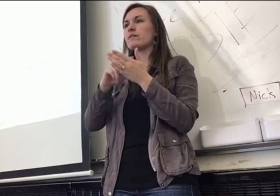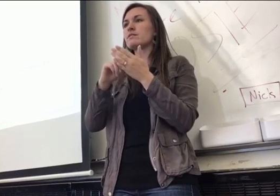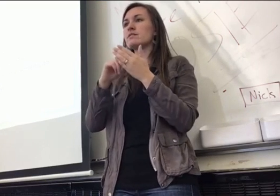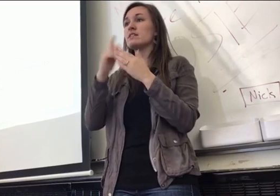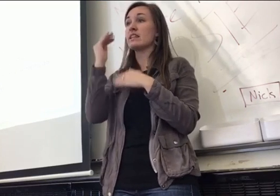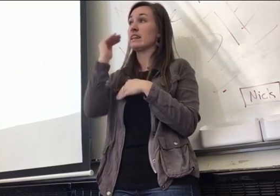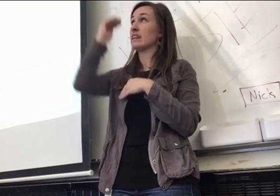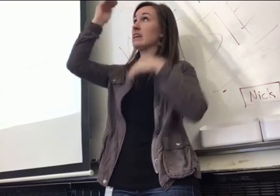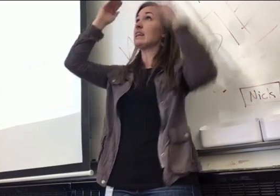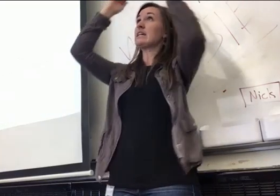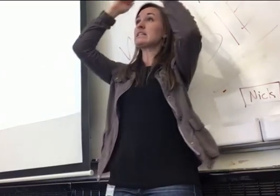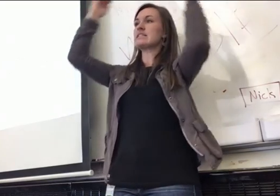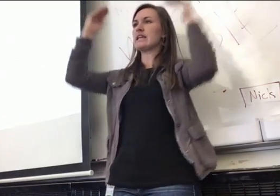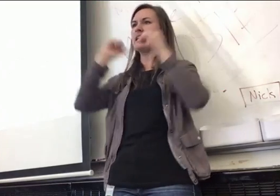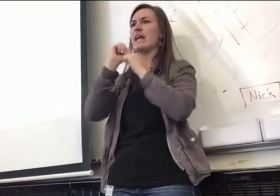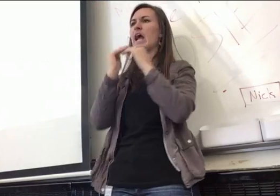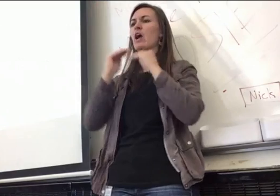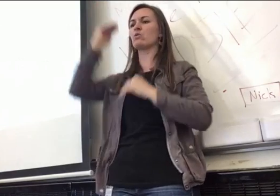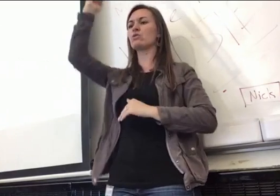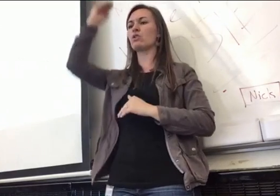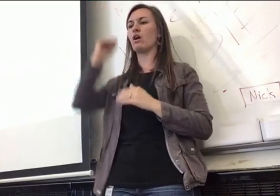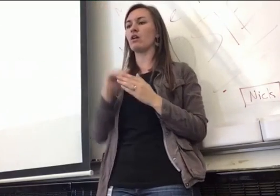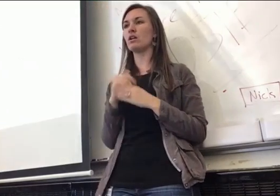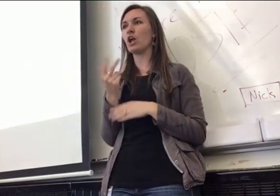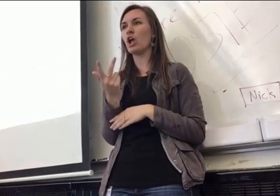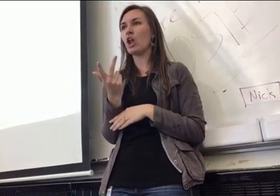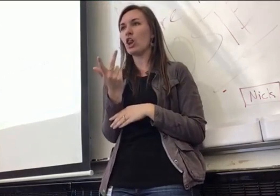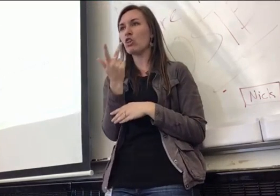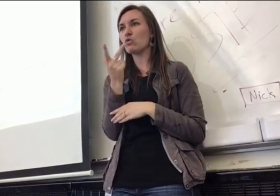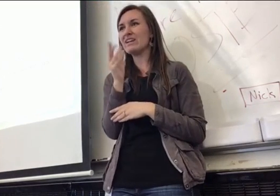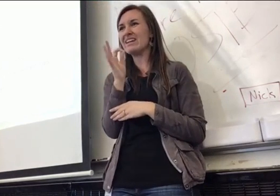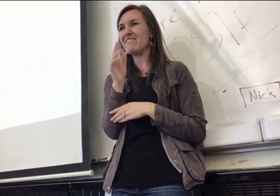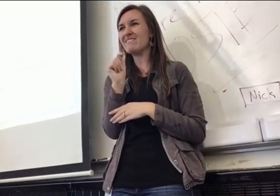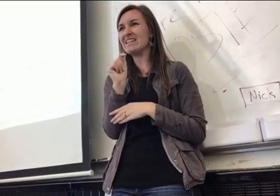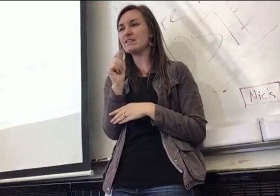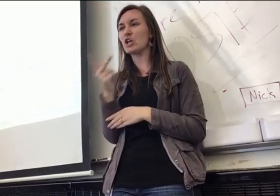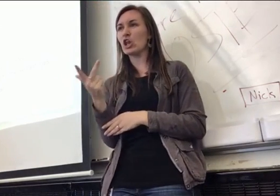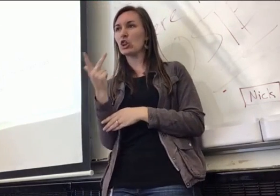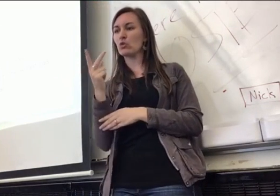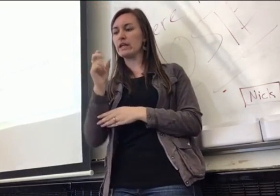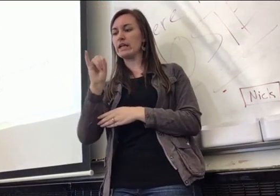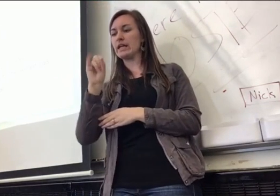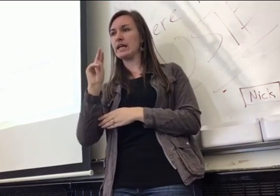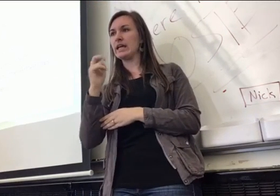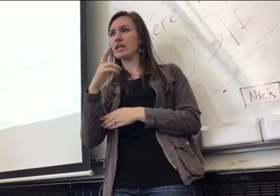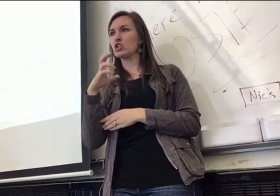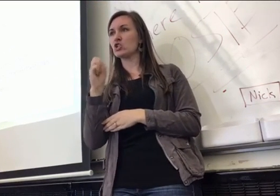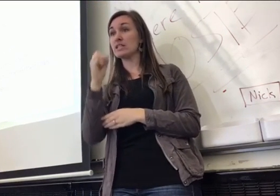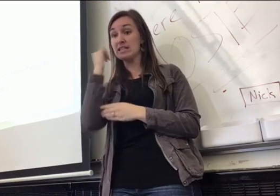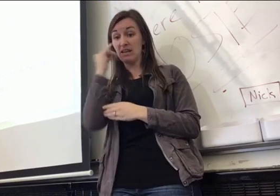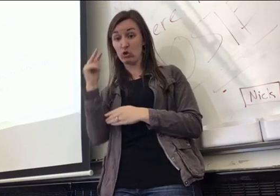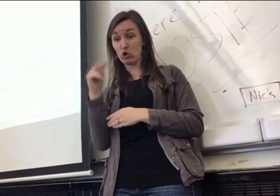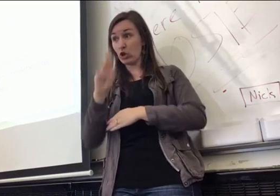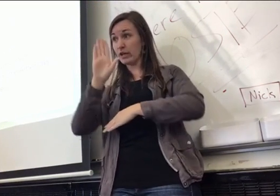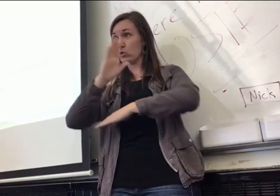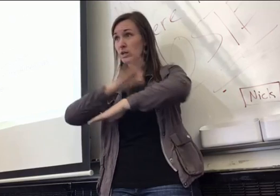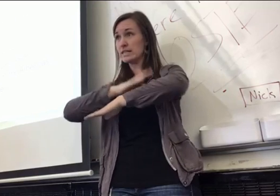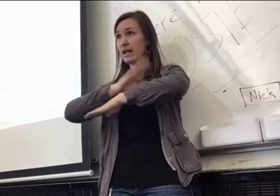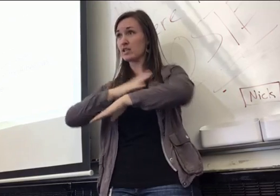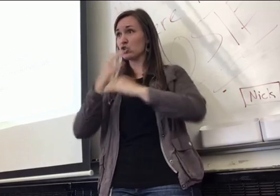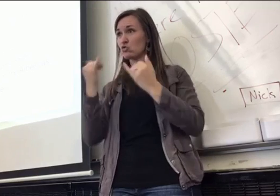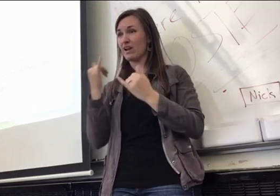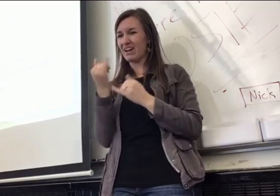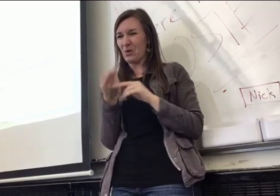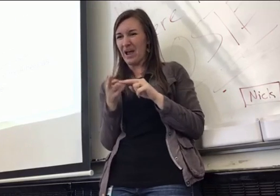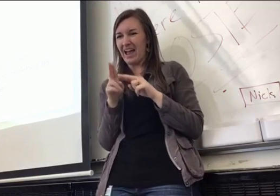ceiling on this paper? 3 foot 3 inches. If you look at how tall of our desks are, and you